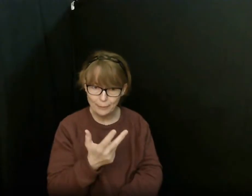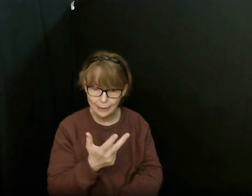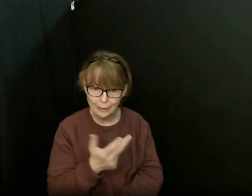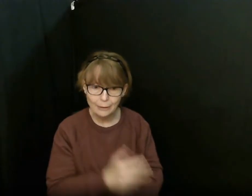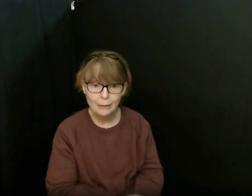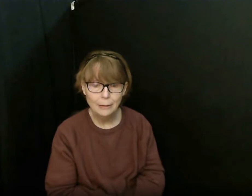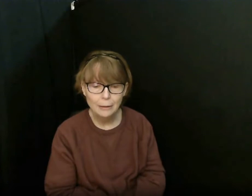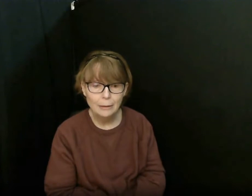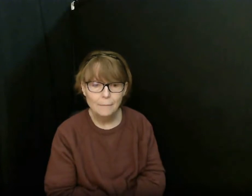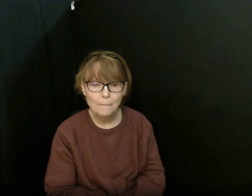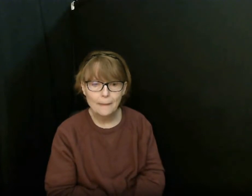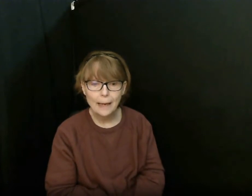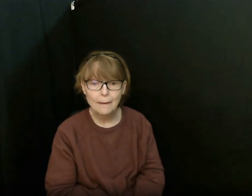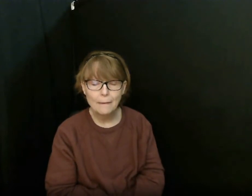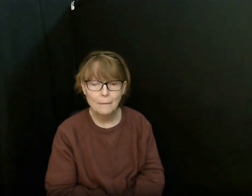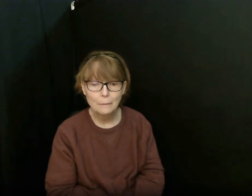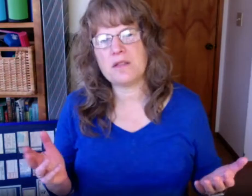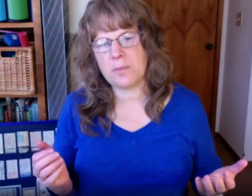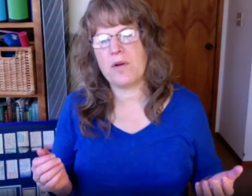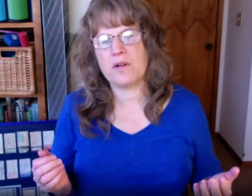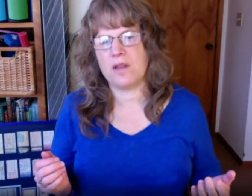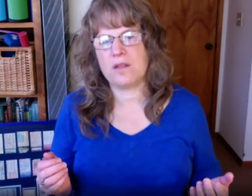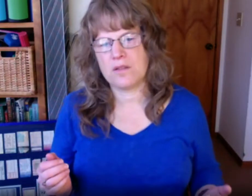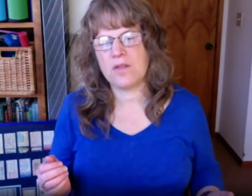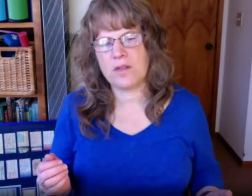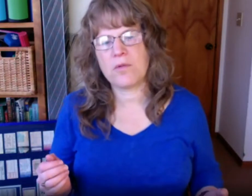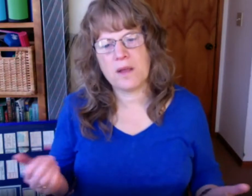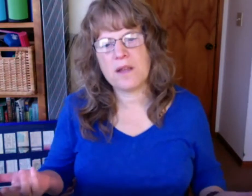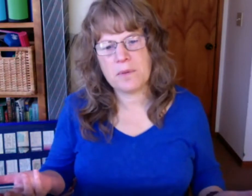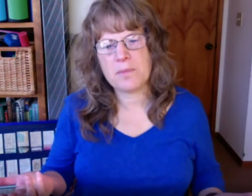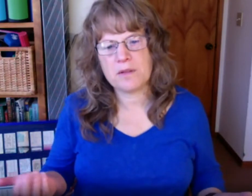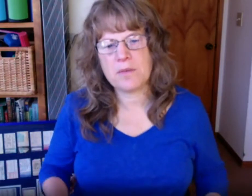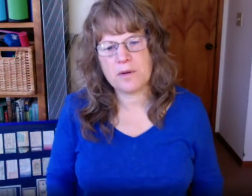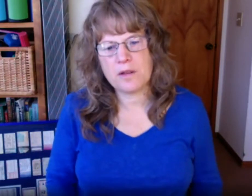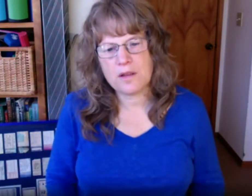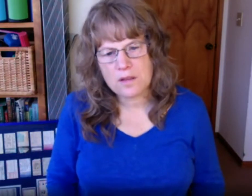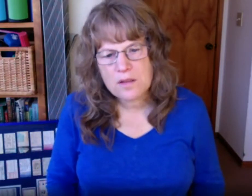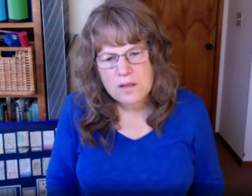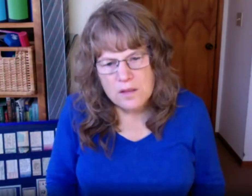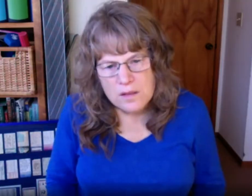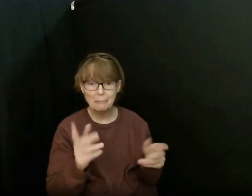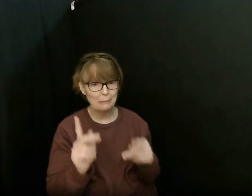3. There were many people at the party, so there were many people at the party. Many people.